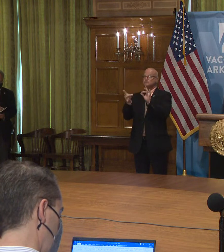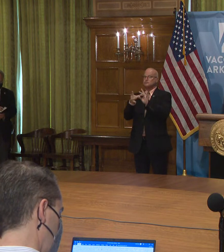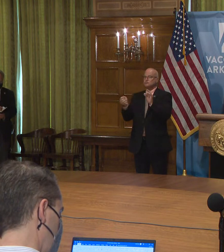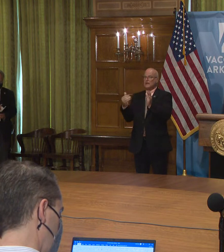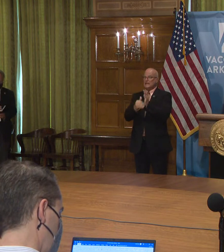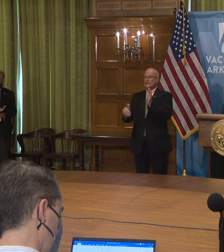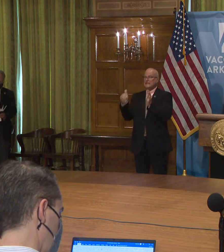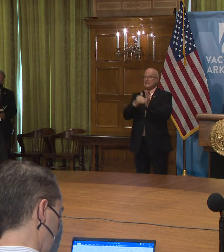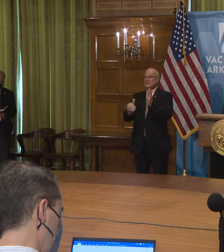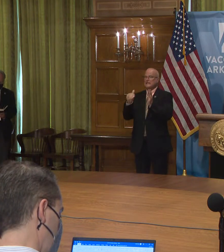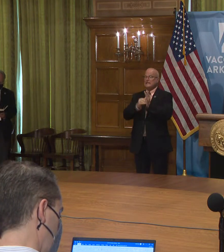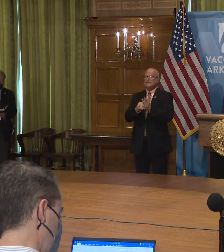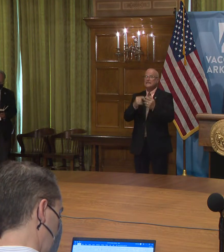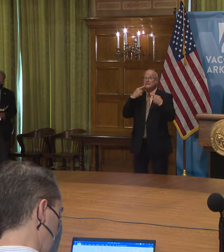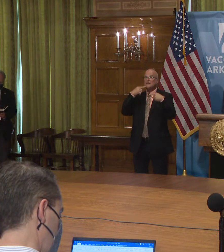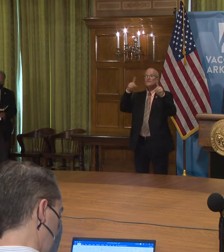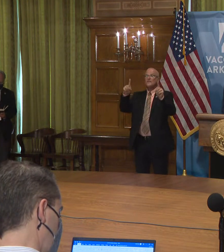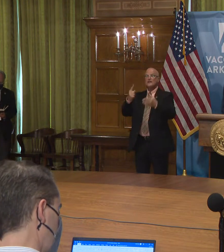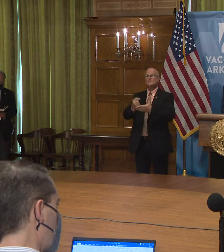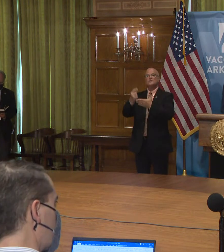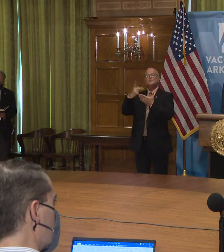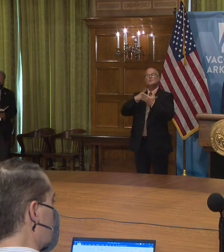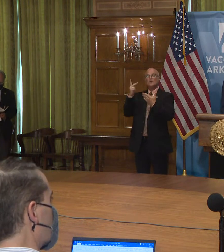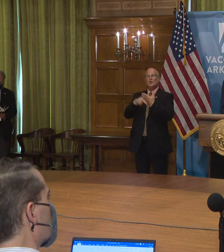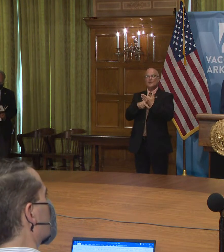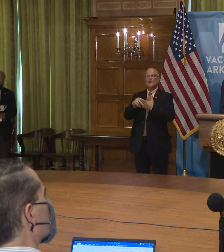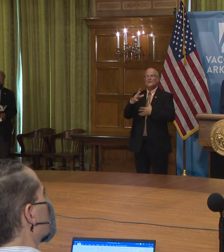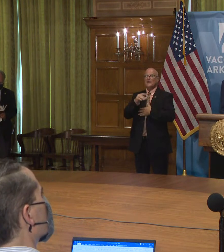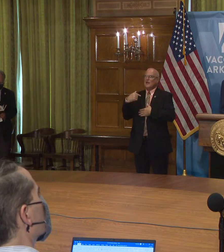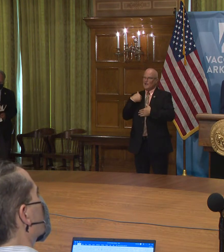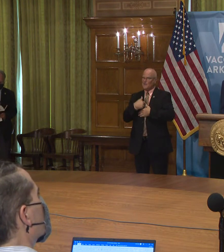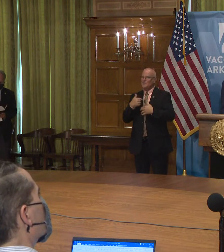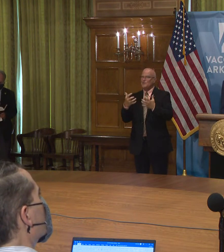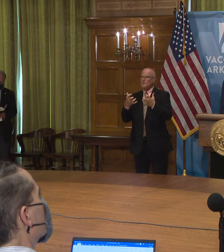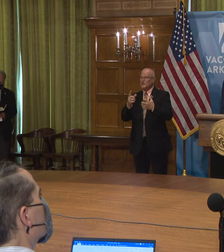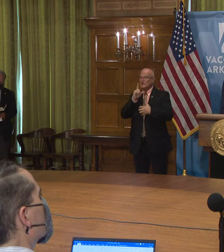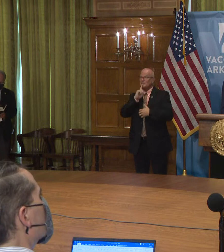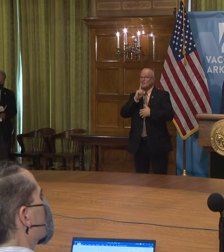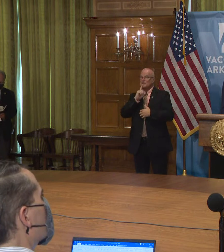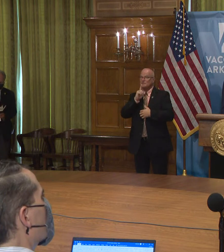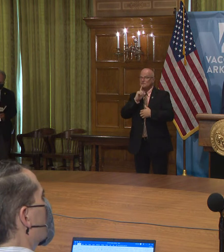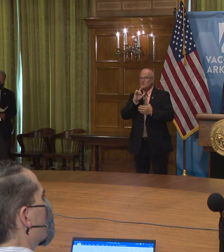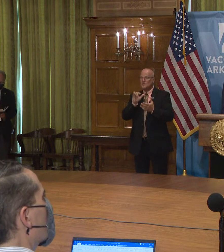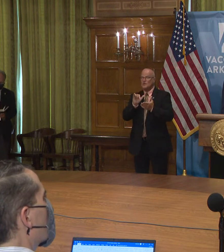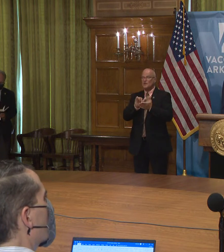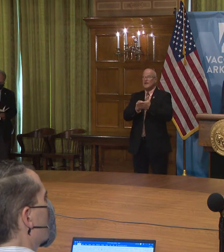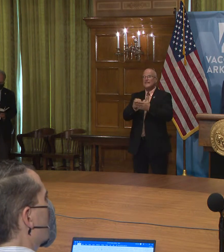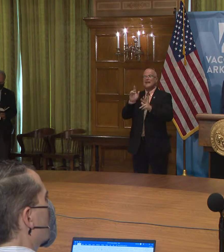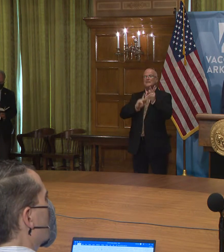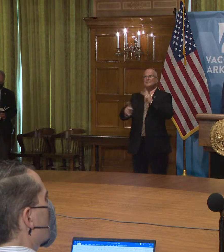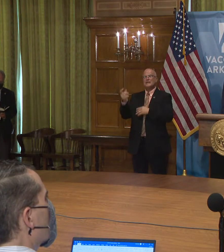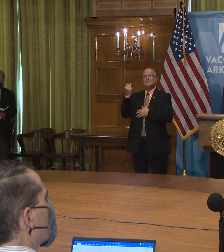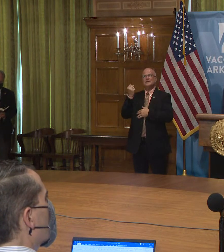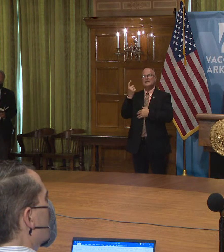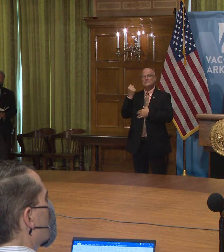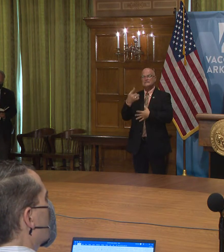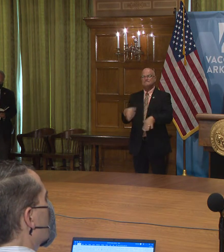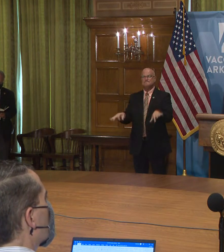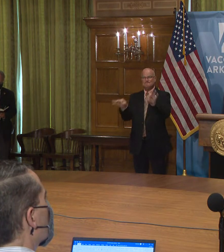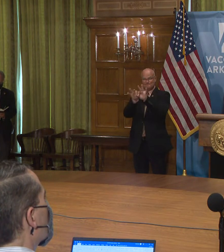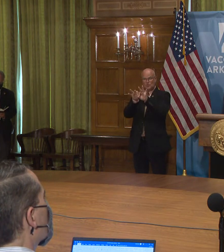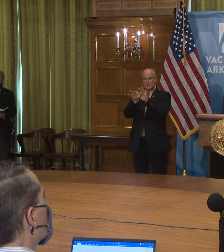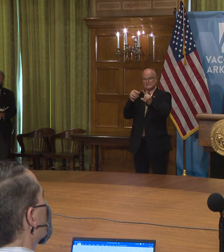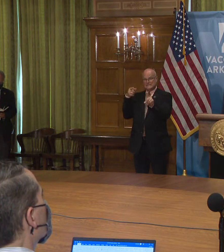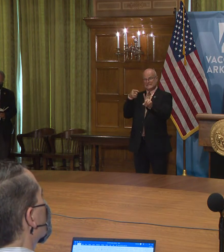is an effective treatment program, and we want to make sure that people understand the importance of